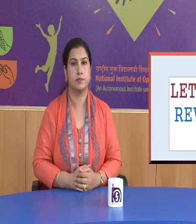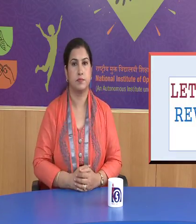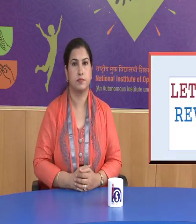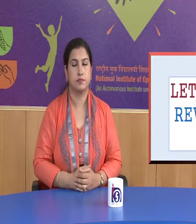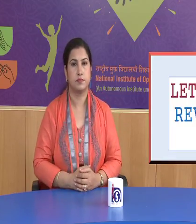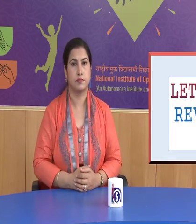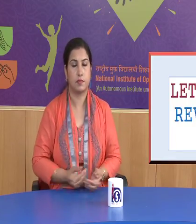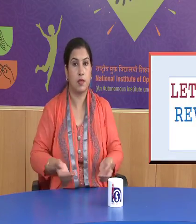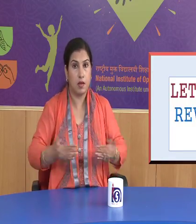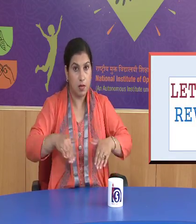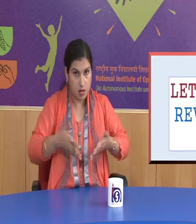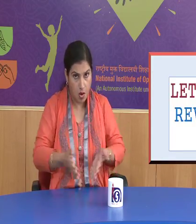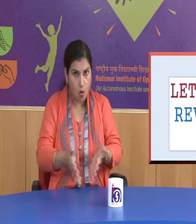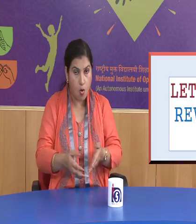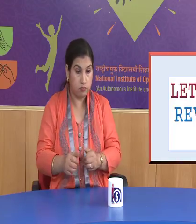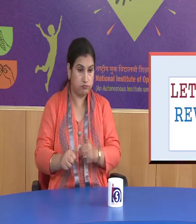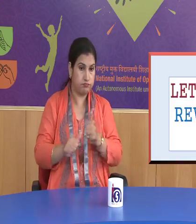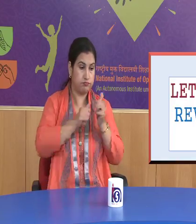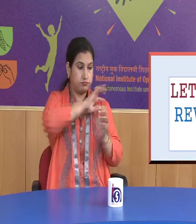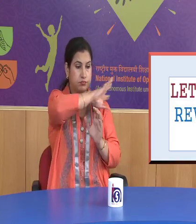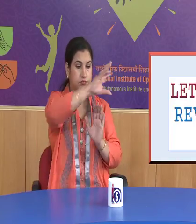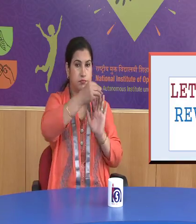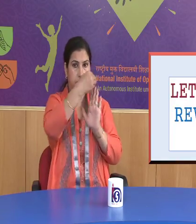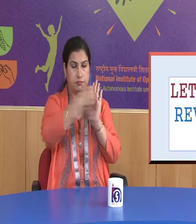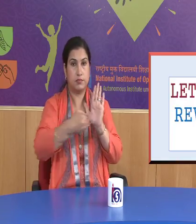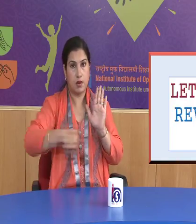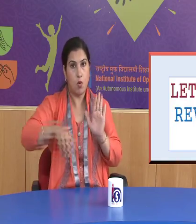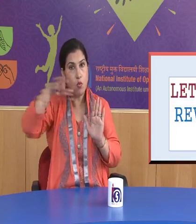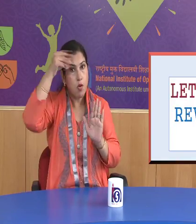Let us now revise what we have learnt today.